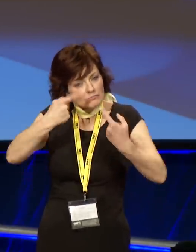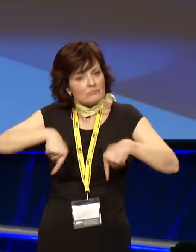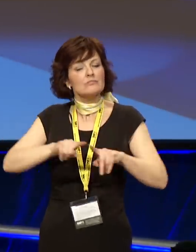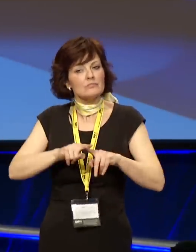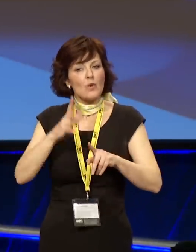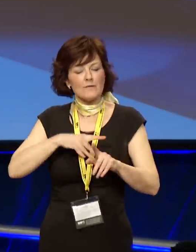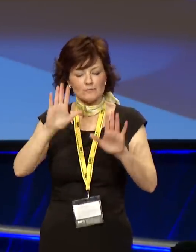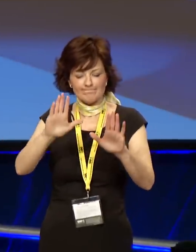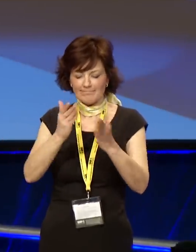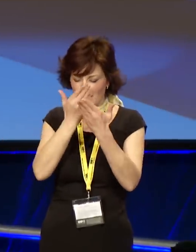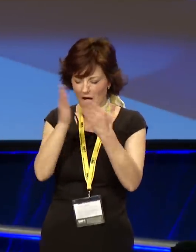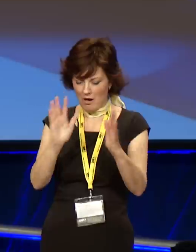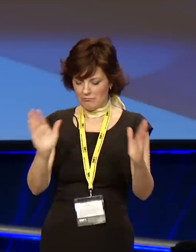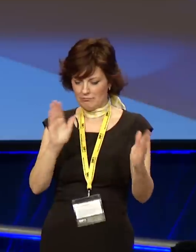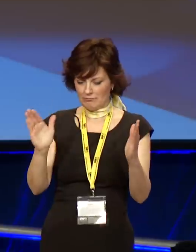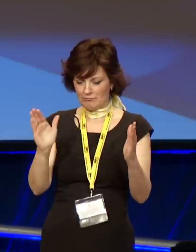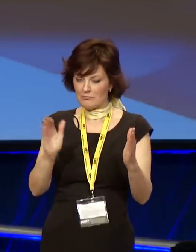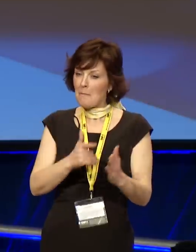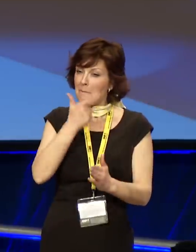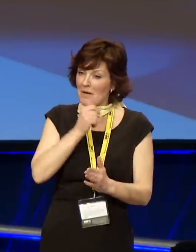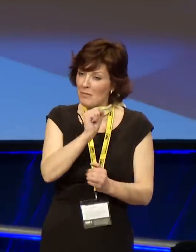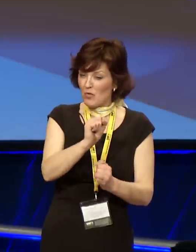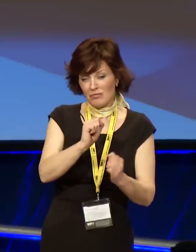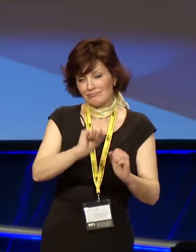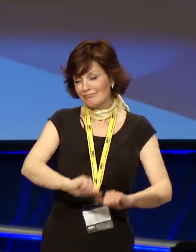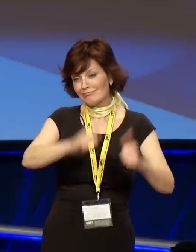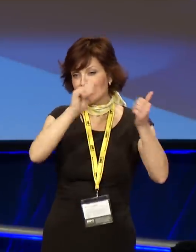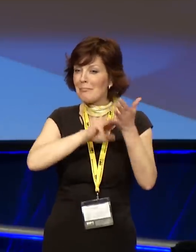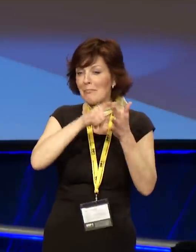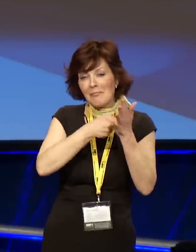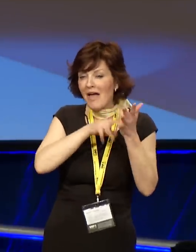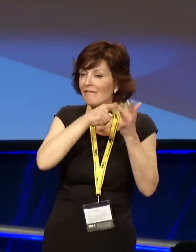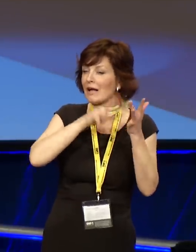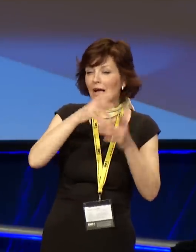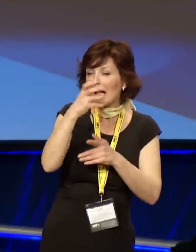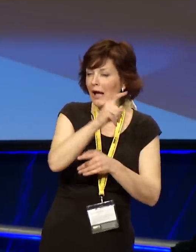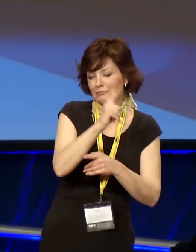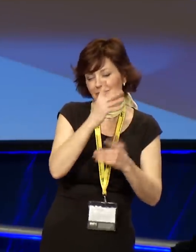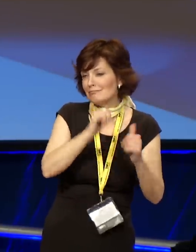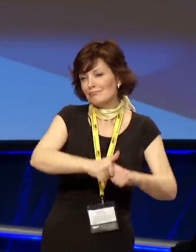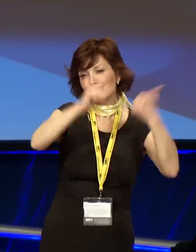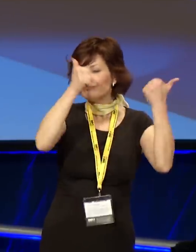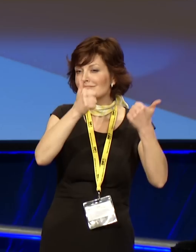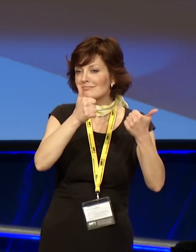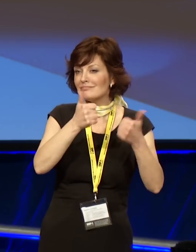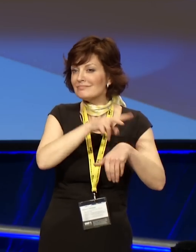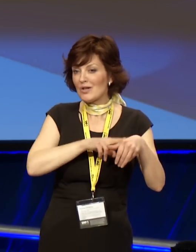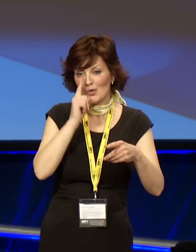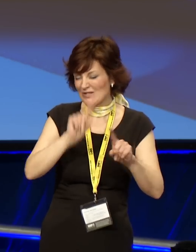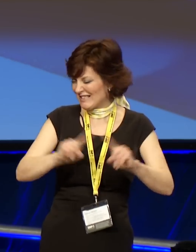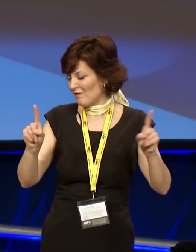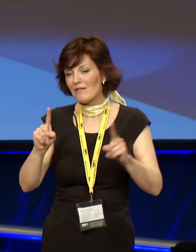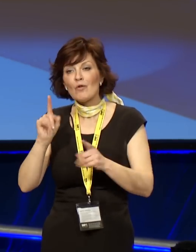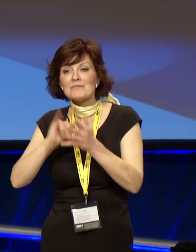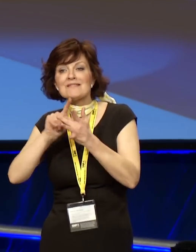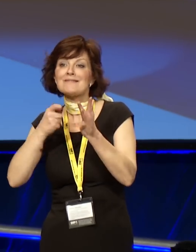to differentiate outstanding public servants like Mervyn King and Mark Carney from the Sir Nicholas McPhersons of this